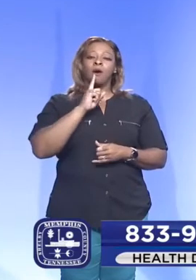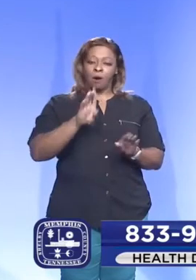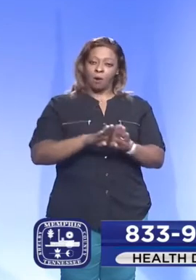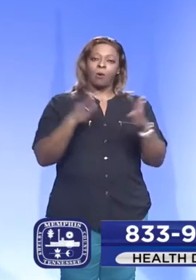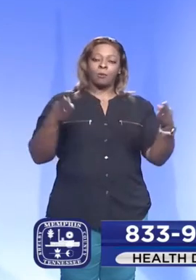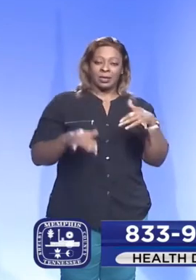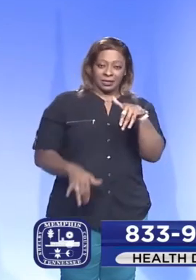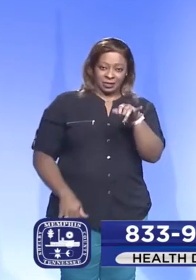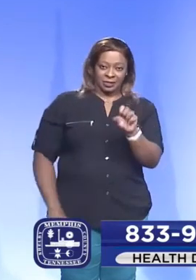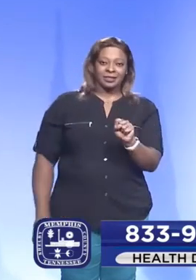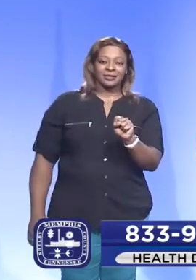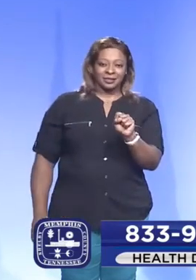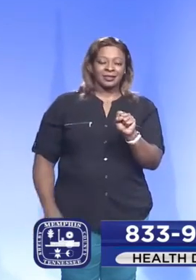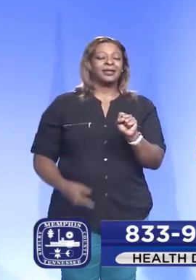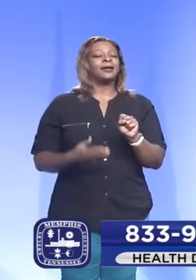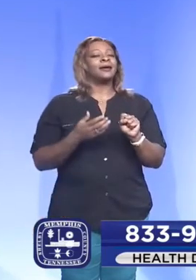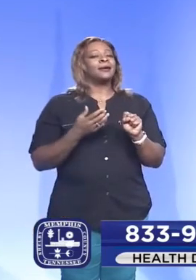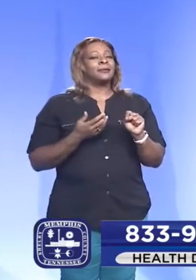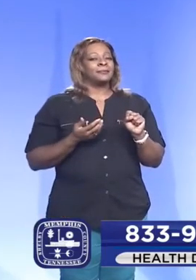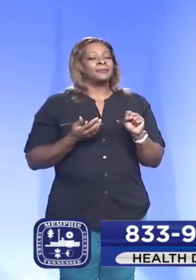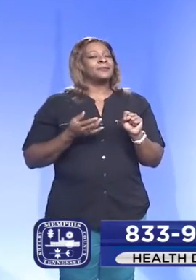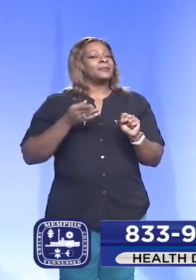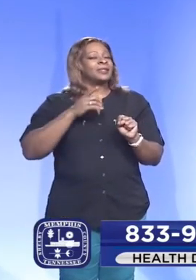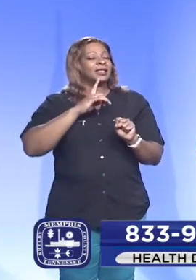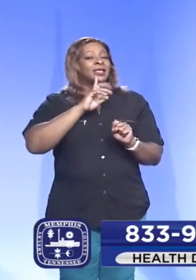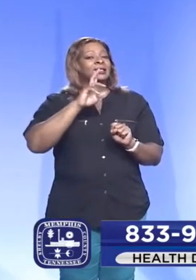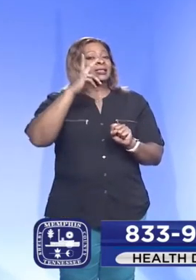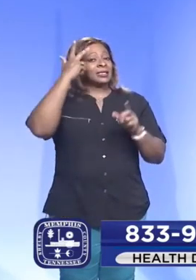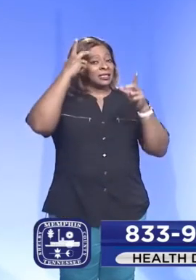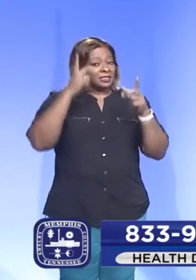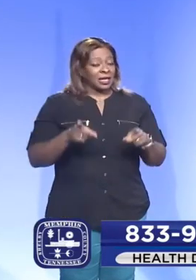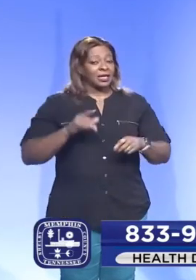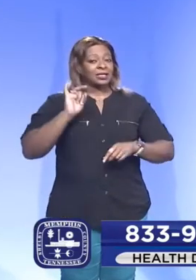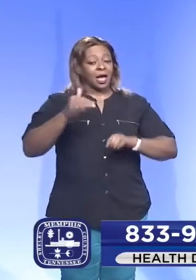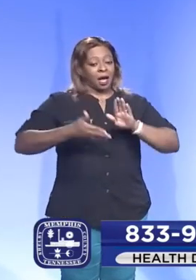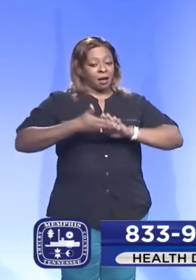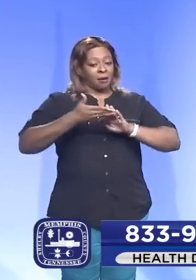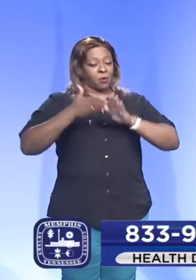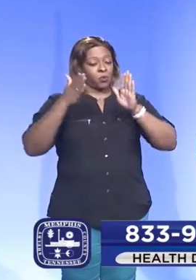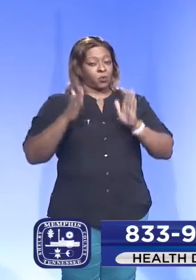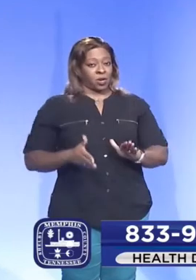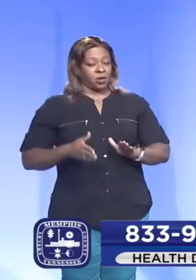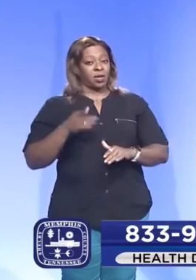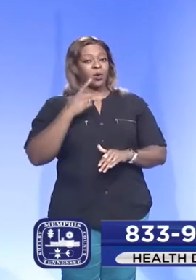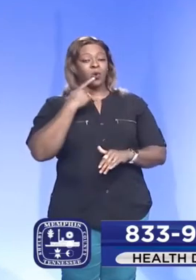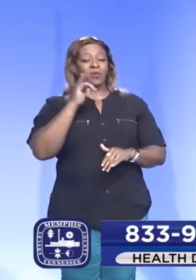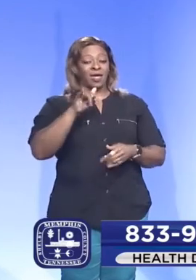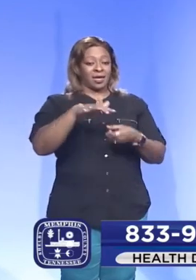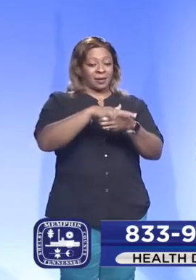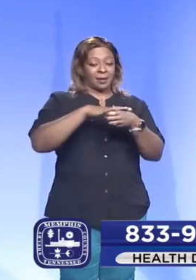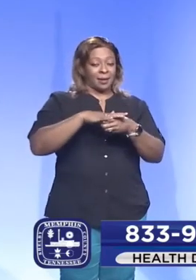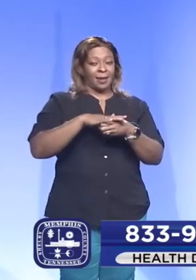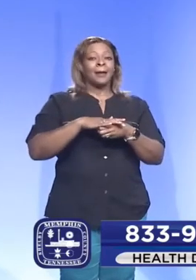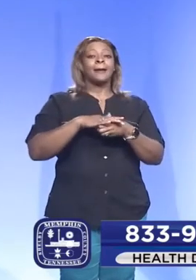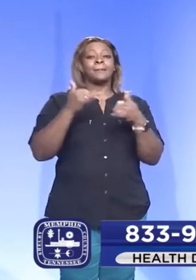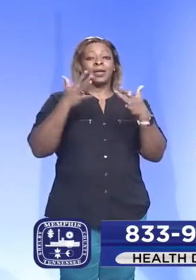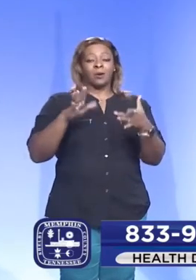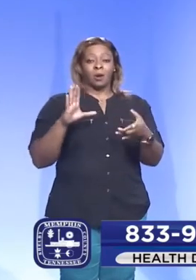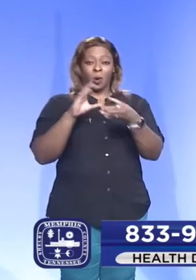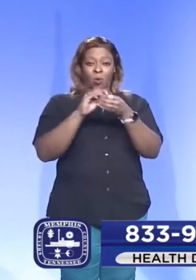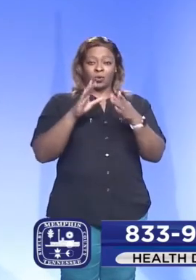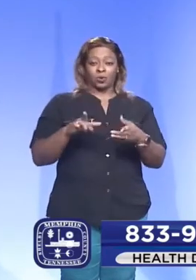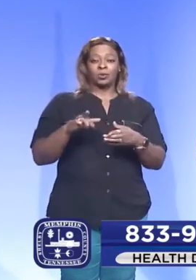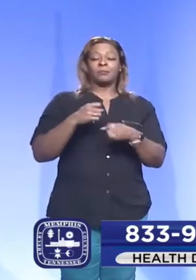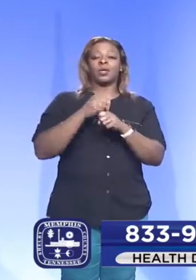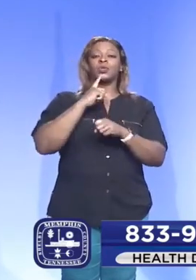open, and it is up to the operators of the given playground to ensure that the